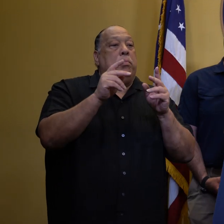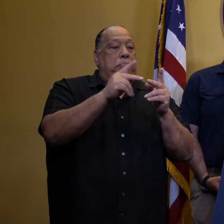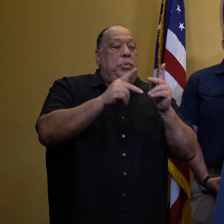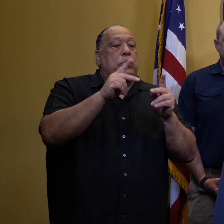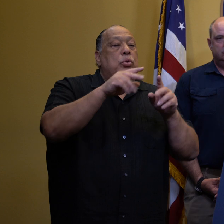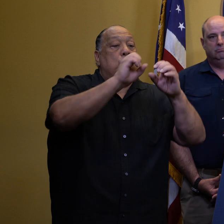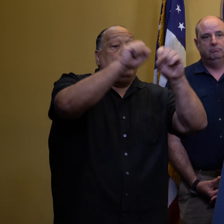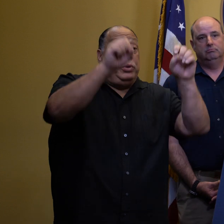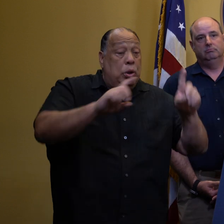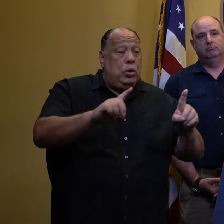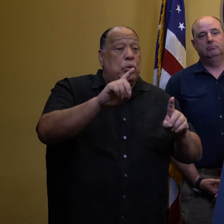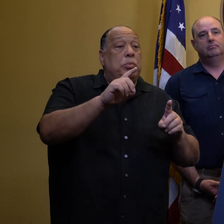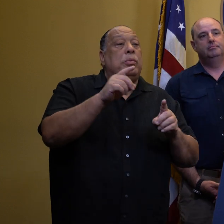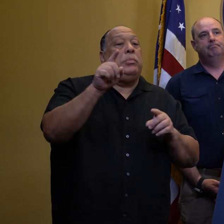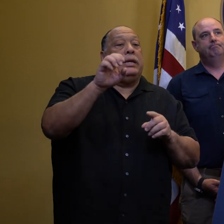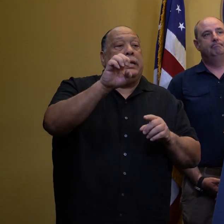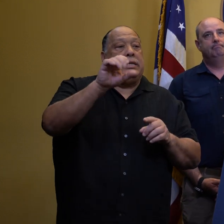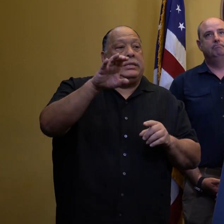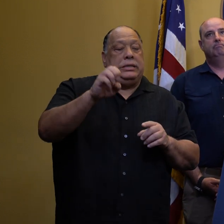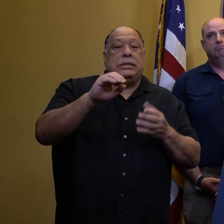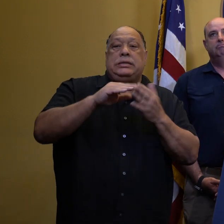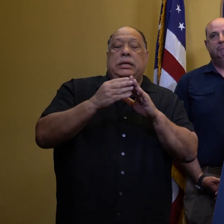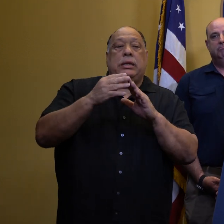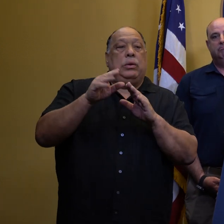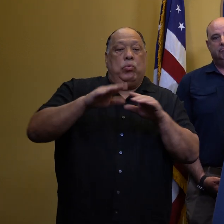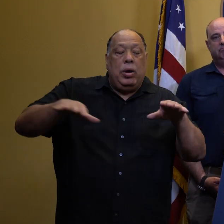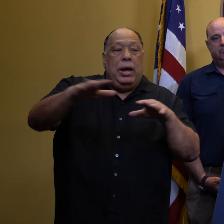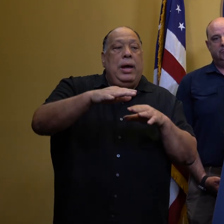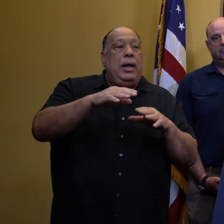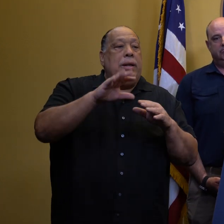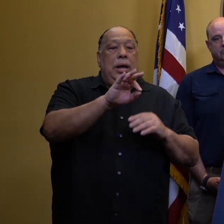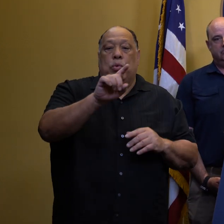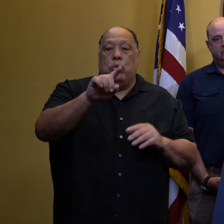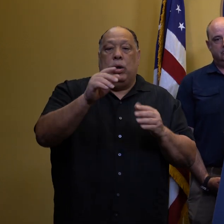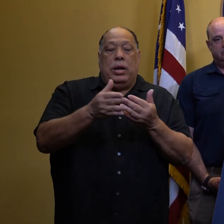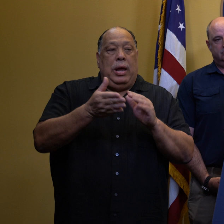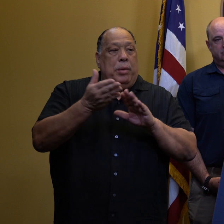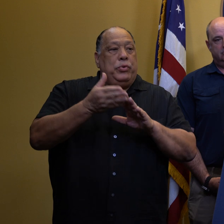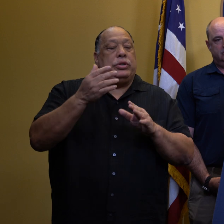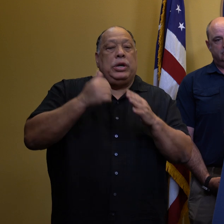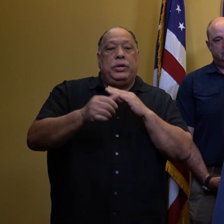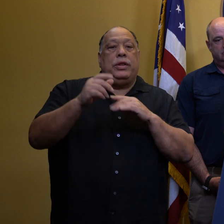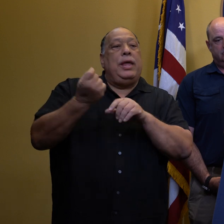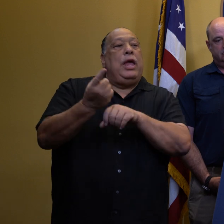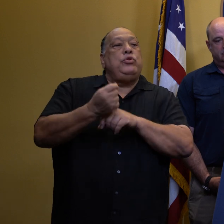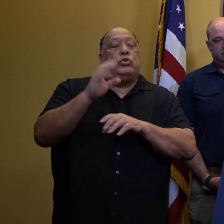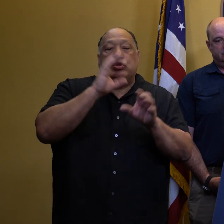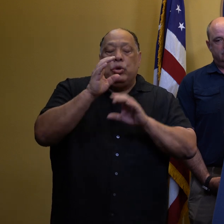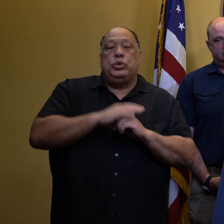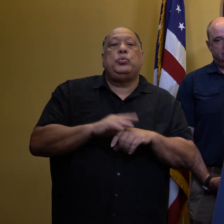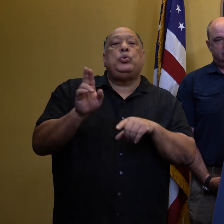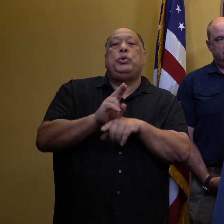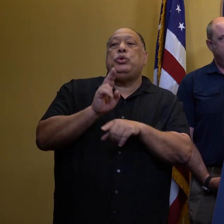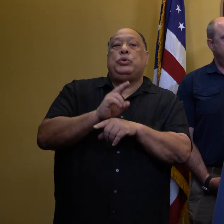units assigned to us in support of citywide 911 operations under our annual surge contract. Additionally, we'll also be